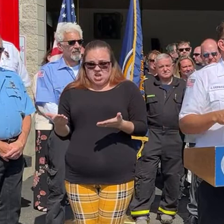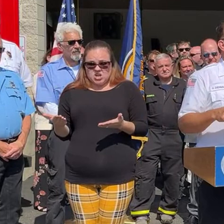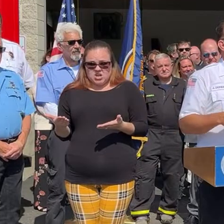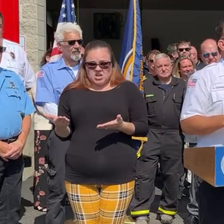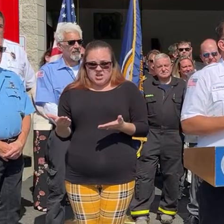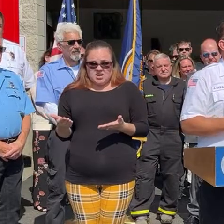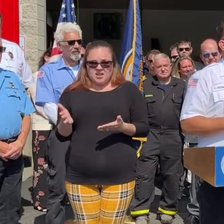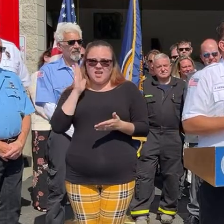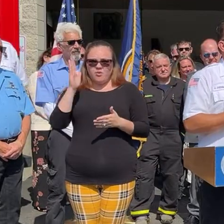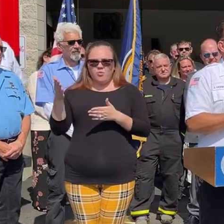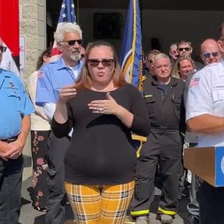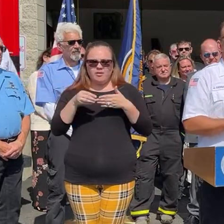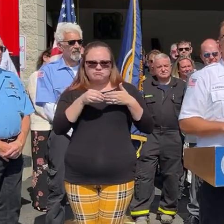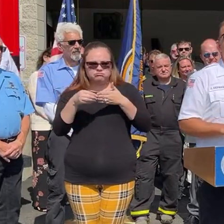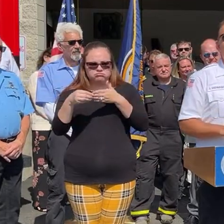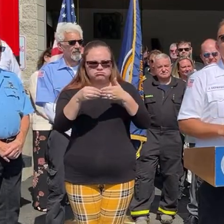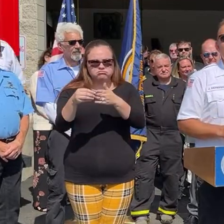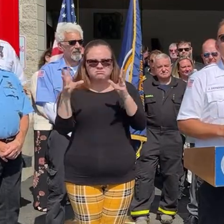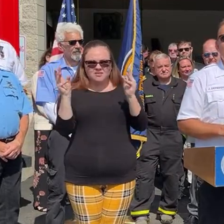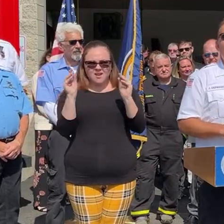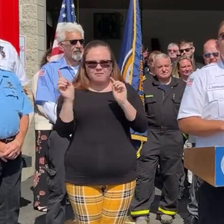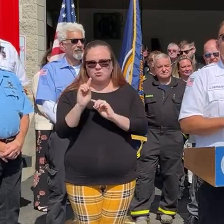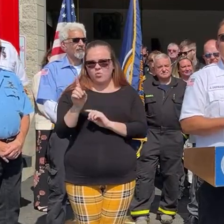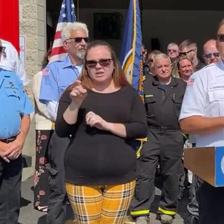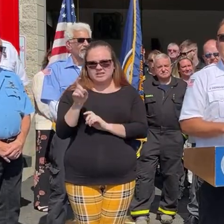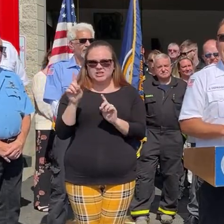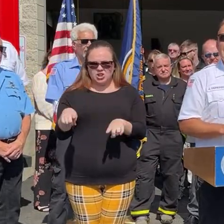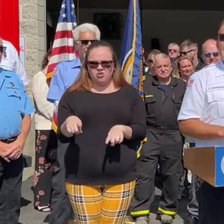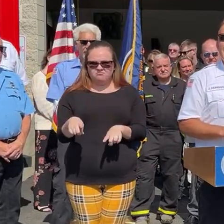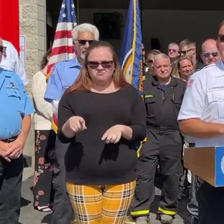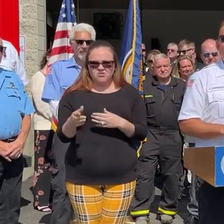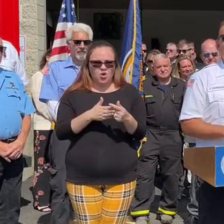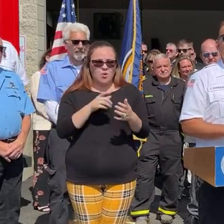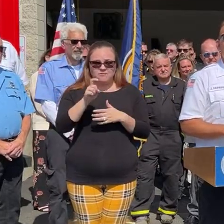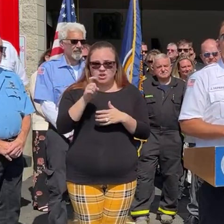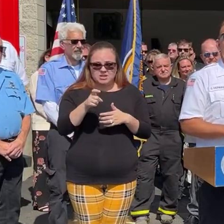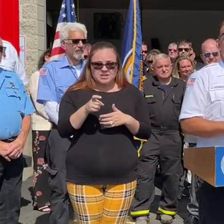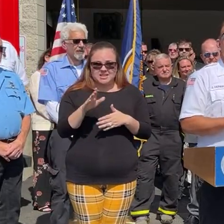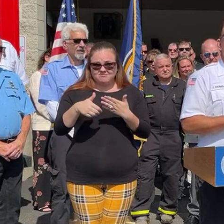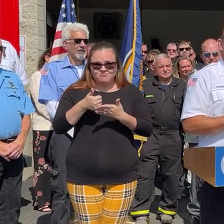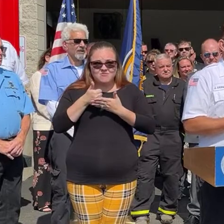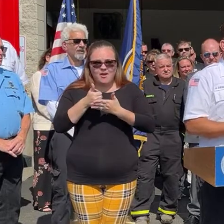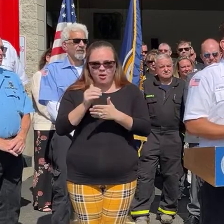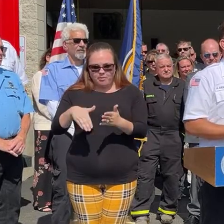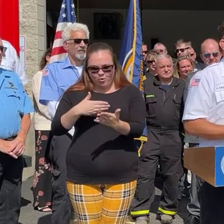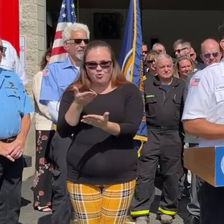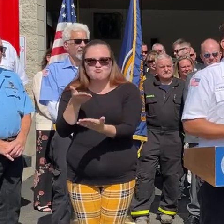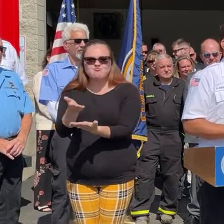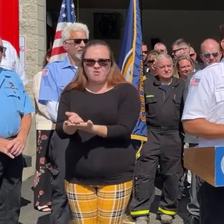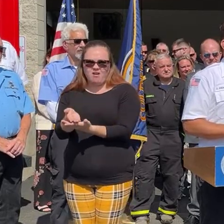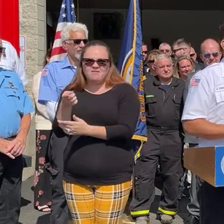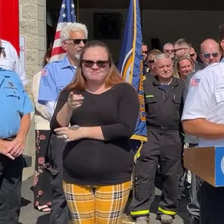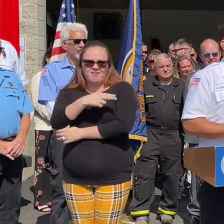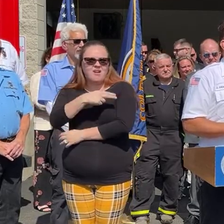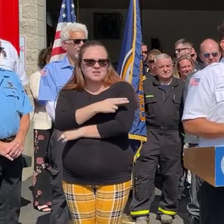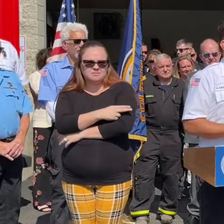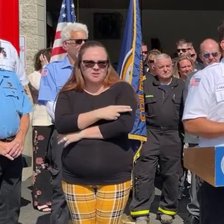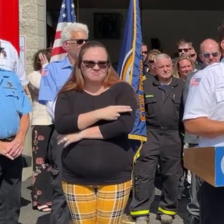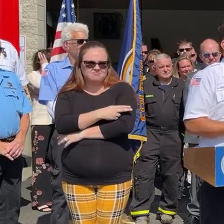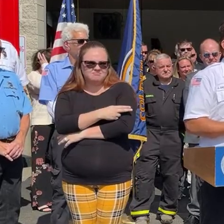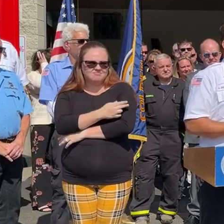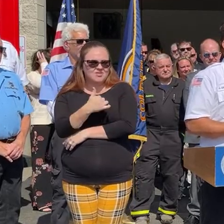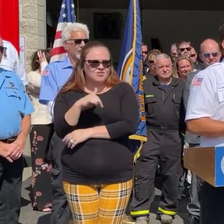and it leads our ambulance to where the call is, and it'll do anything it has to get us to a hospital.